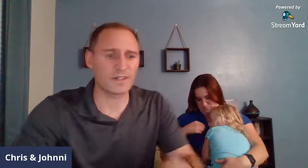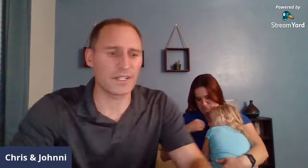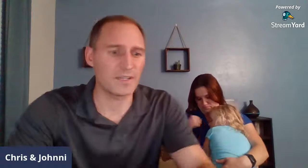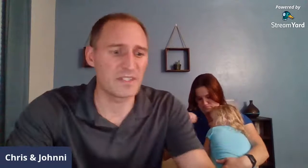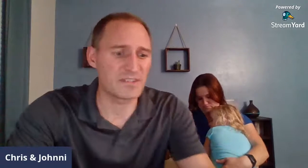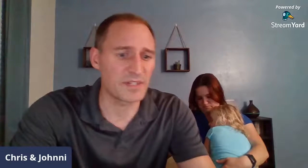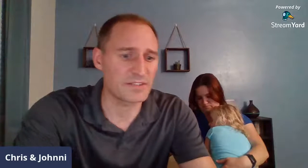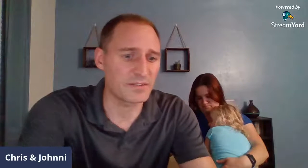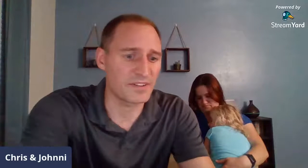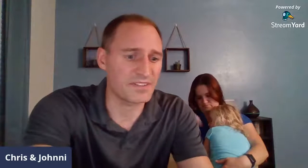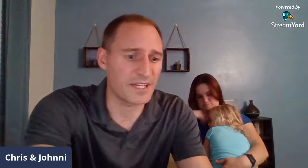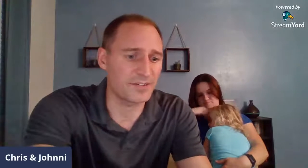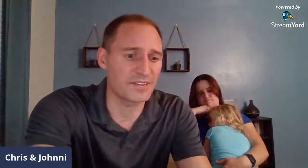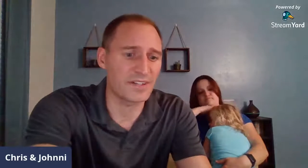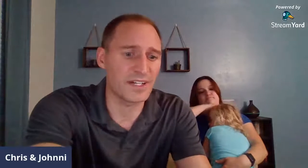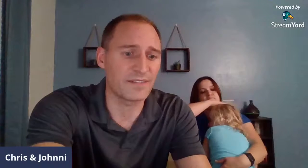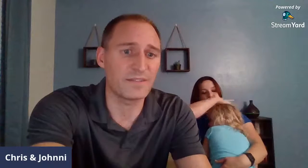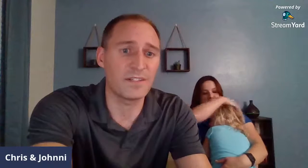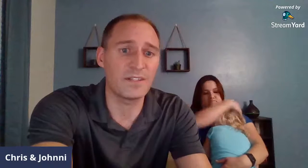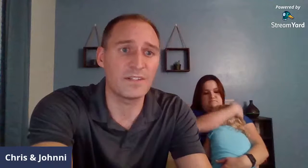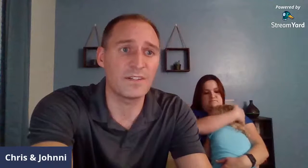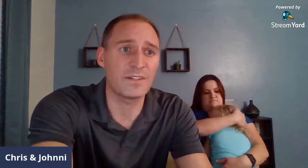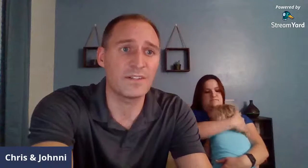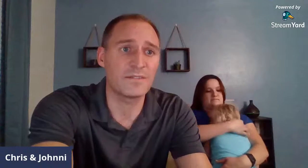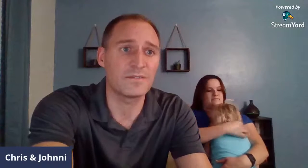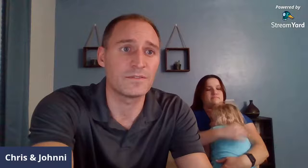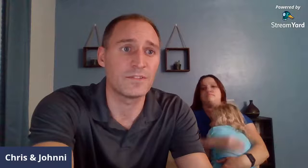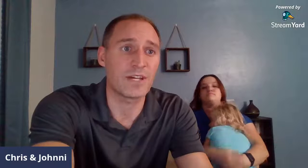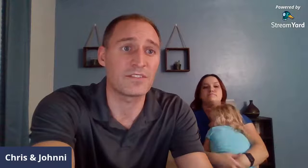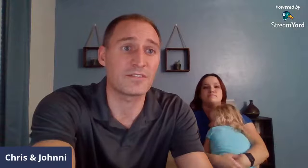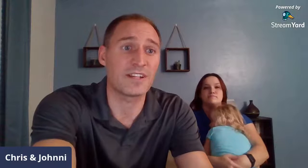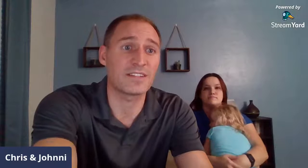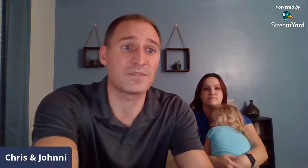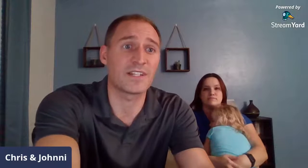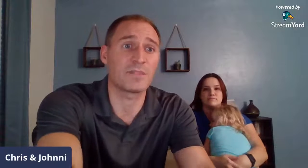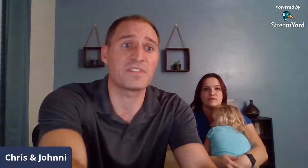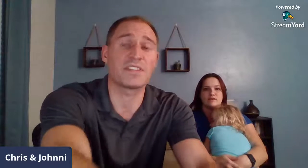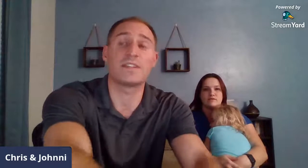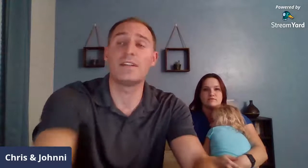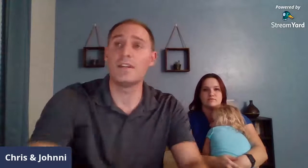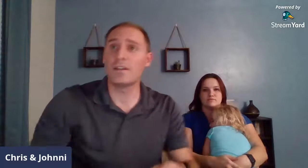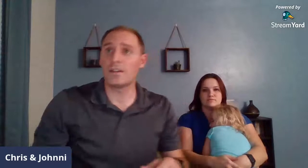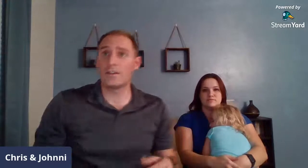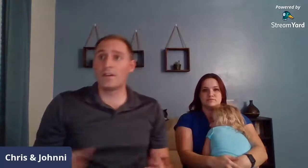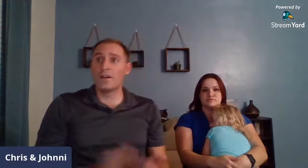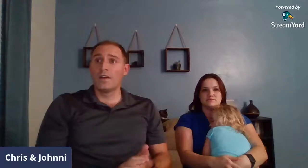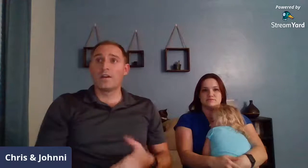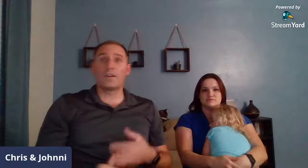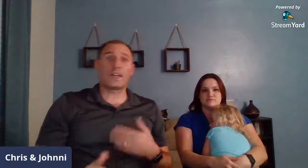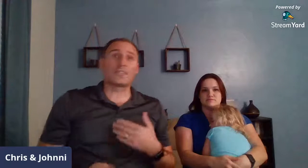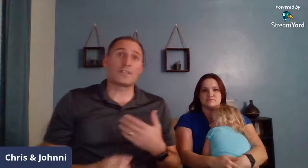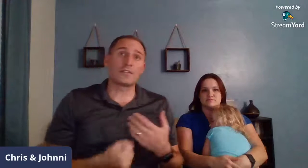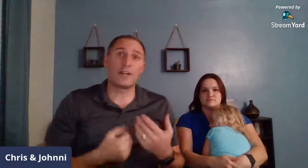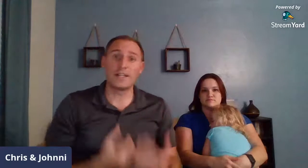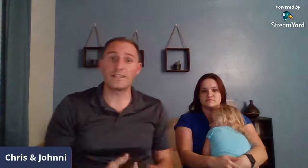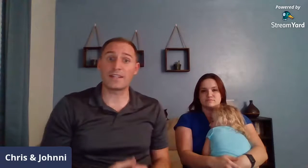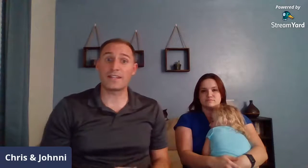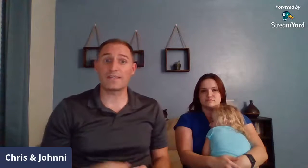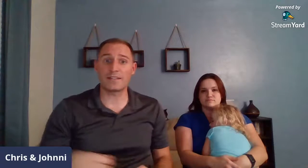Okay, let me just make sure the sound is off here. Ooh, that was cranked up to 100%. Gross. Okay, so tonight's